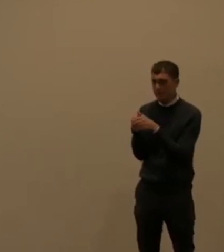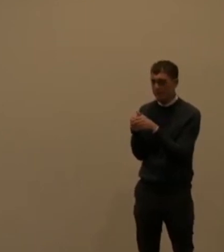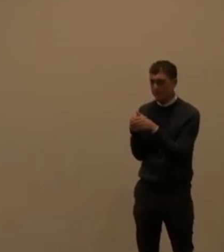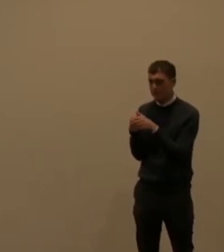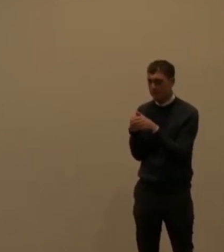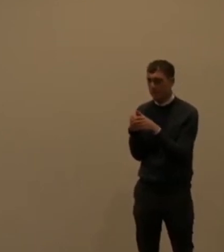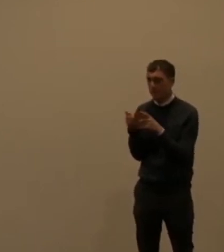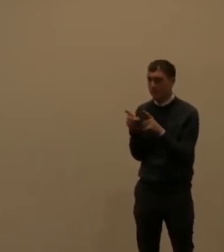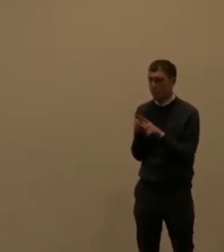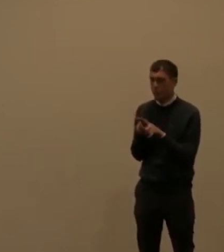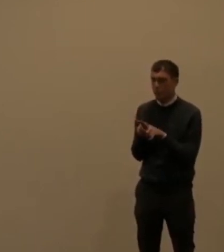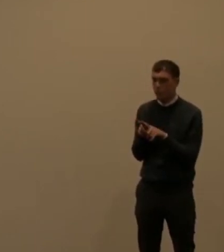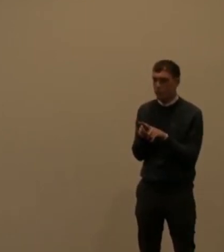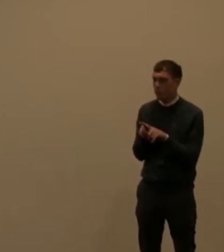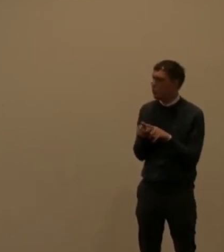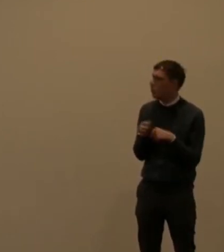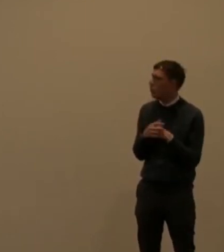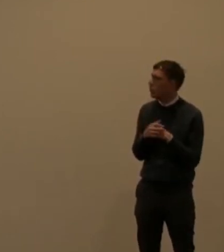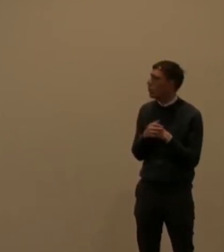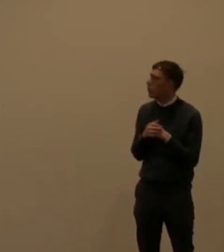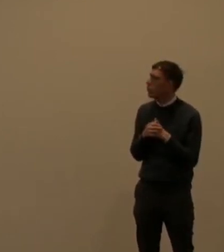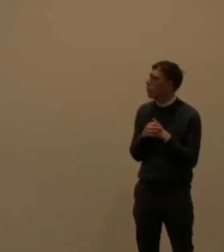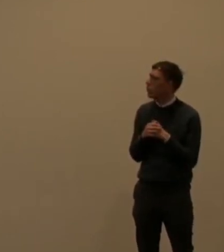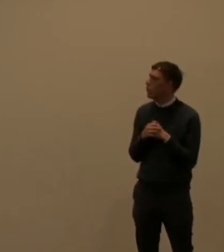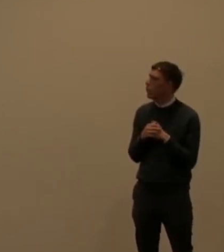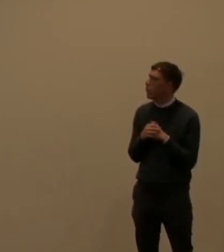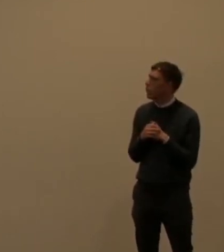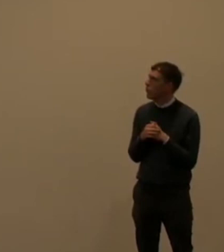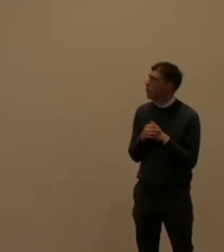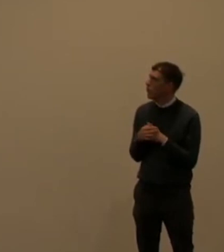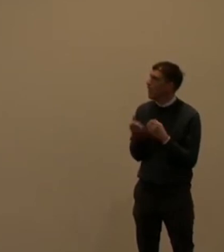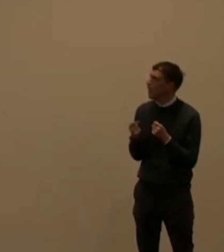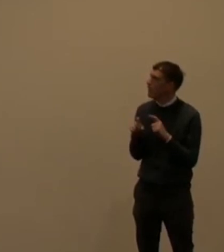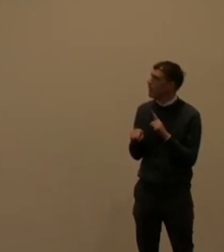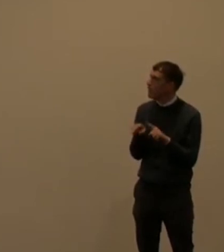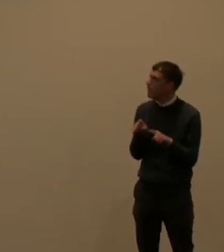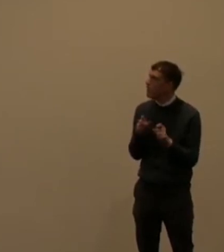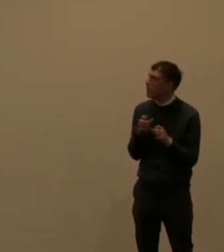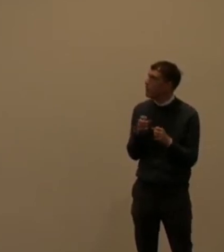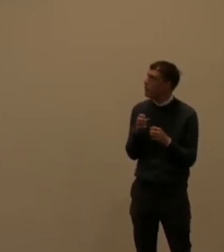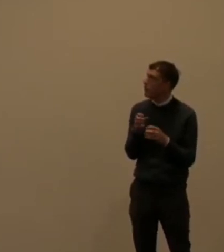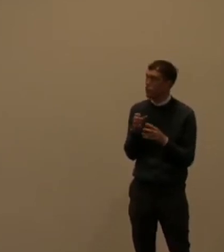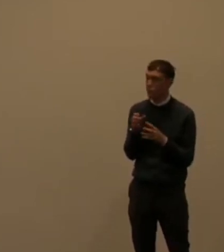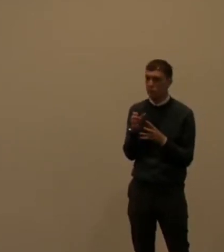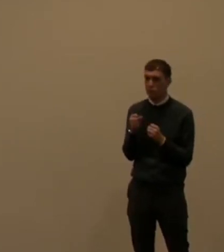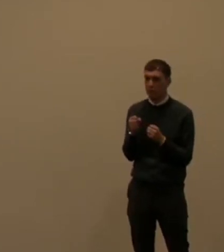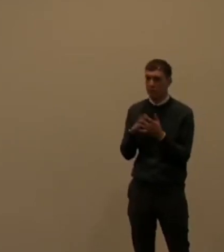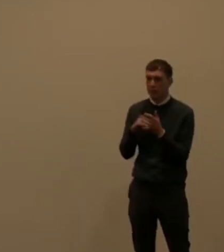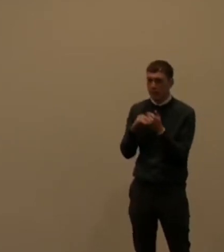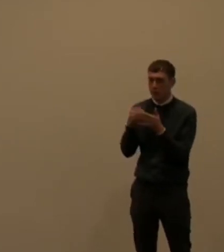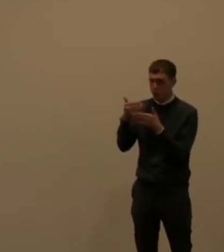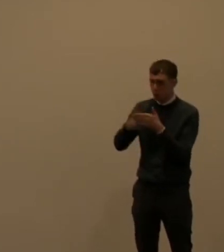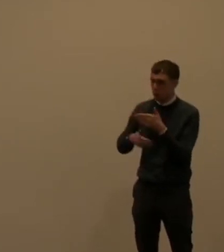Docs. Both actually different processes, different ways of doing. They have their own area for moving from on-premise to